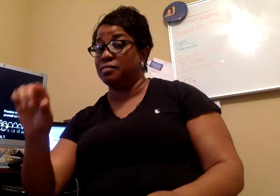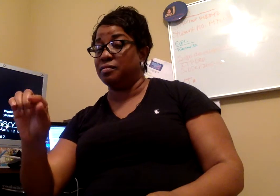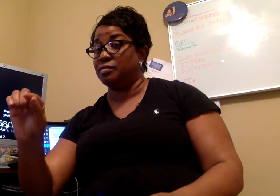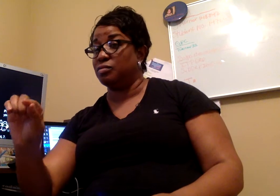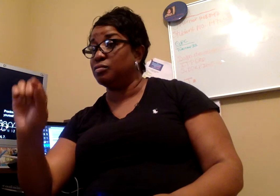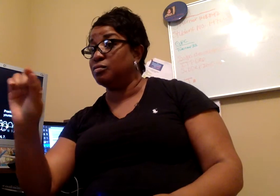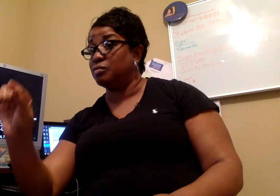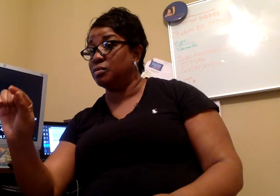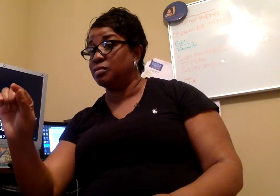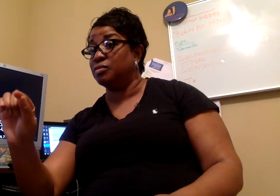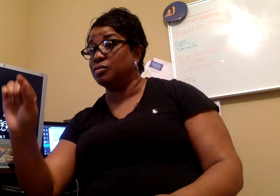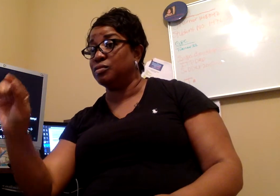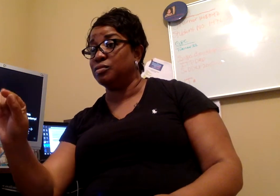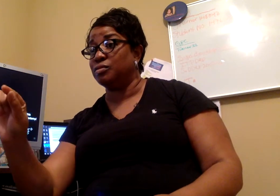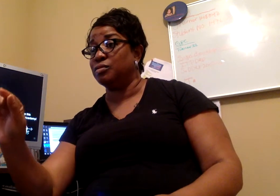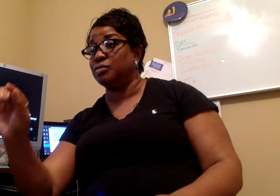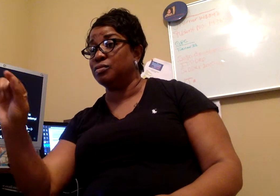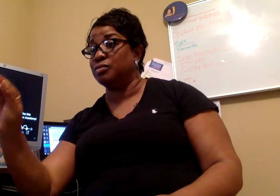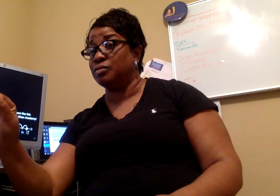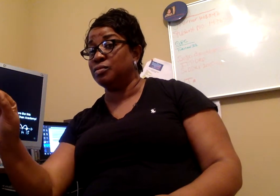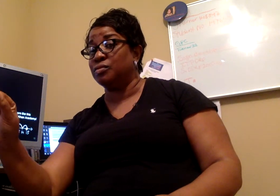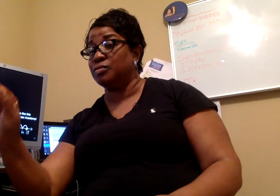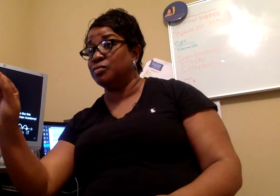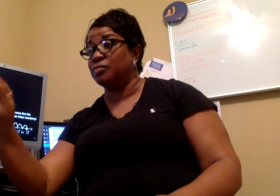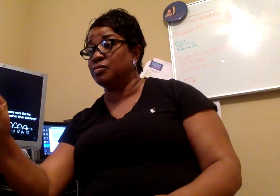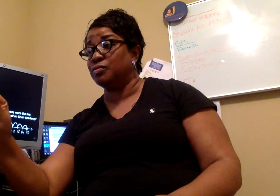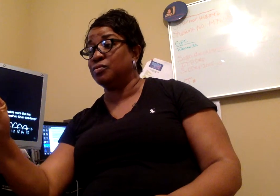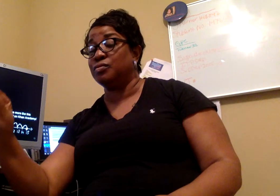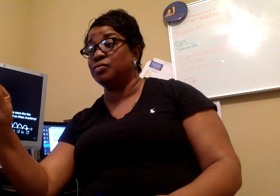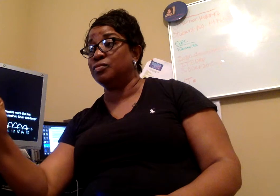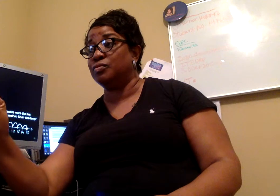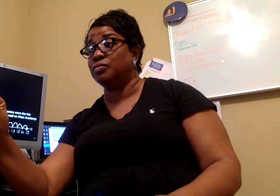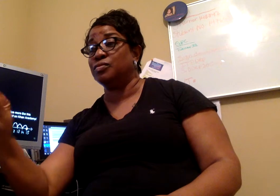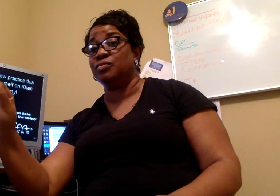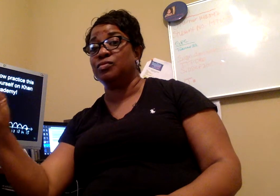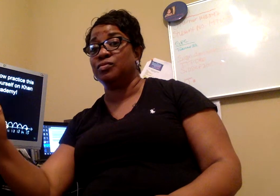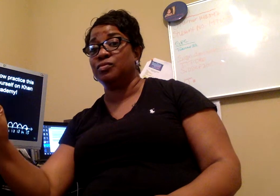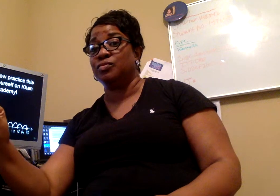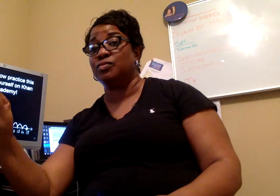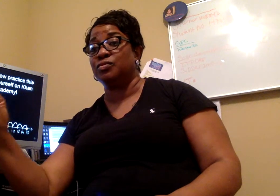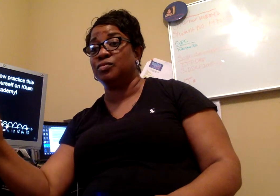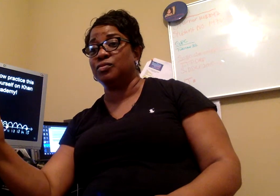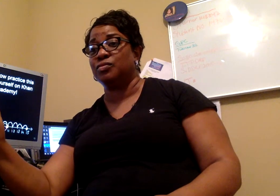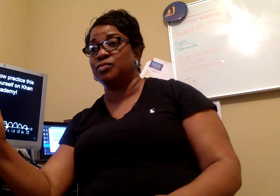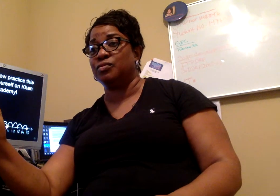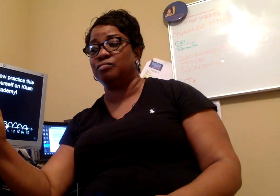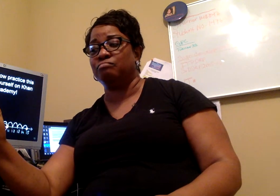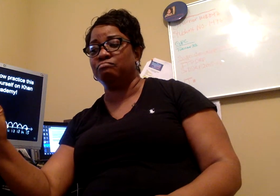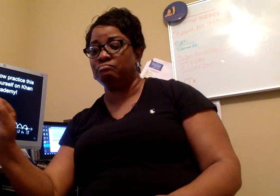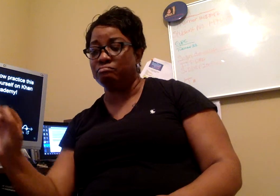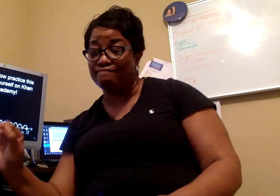6, 7. We go to 15. 8 plus 7 is 15.